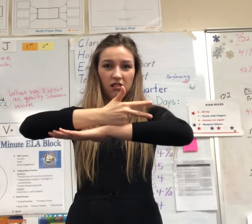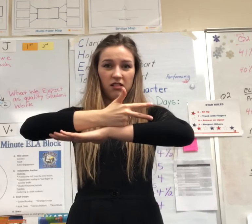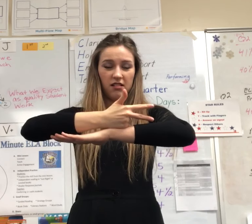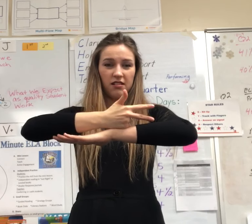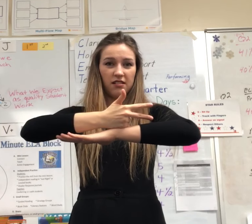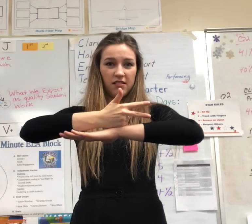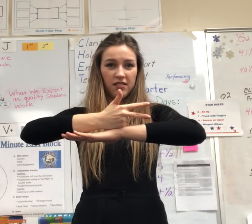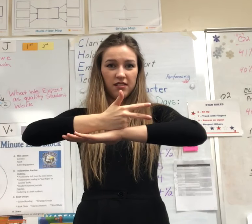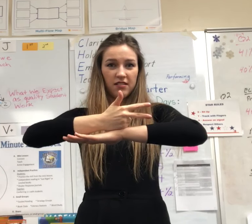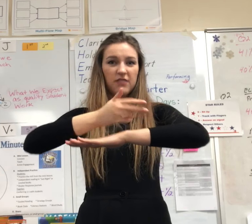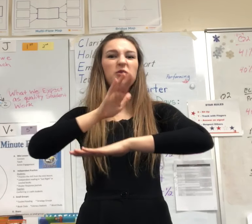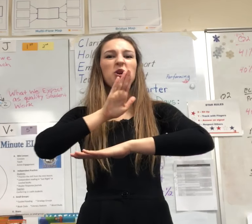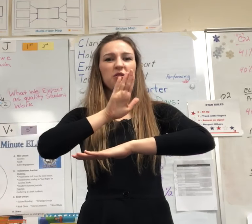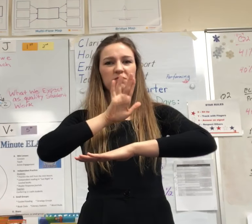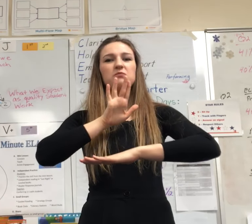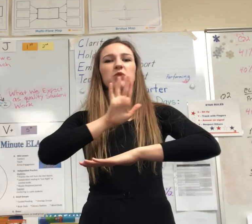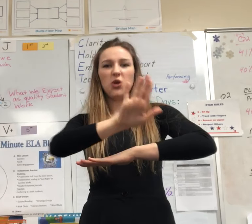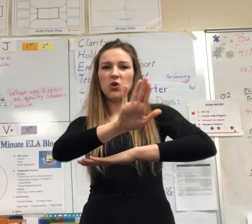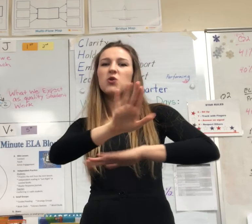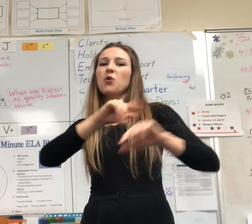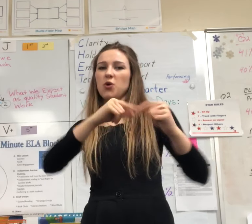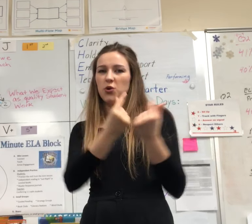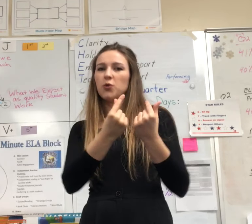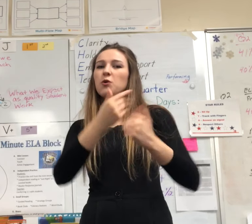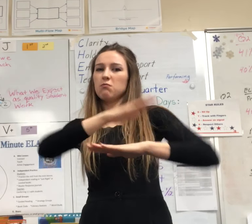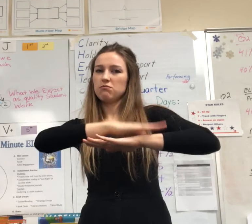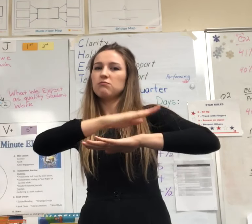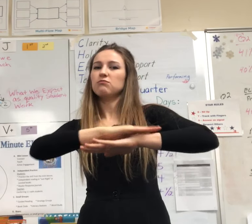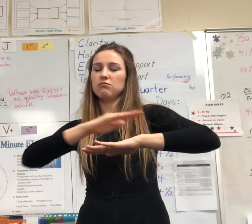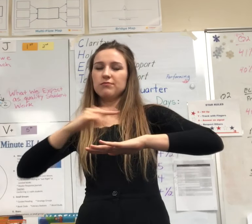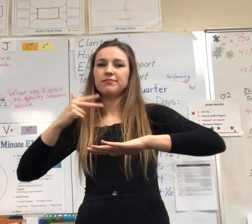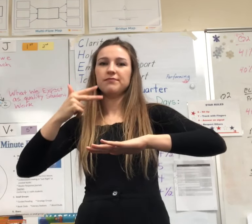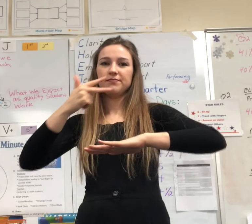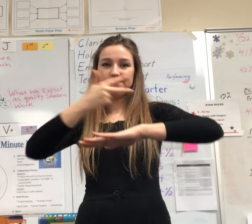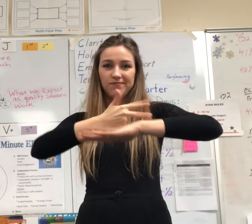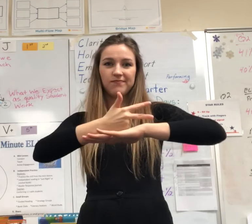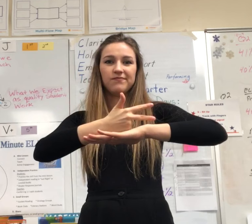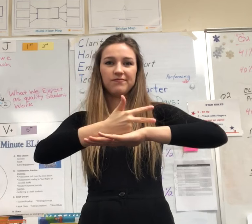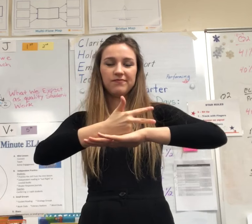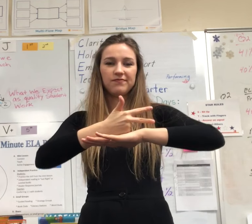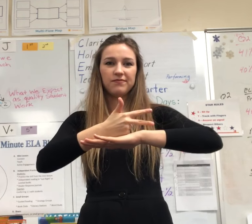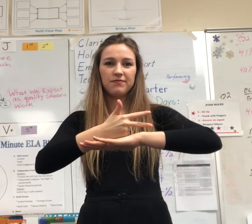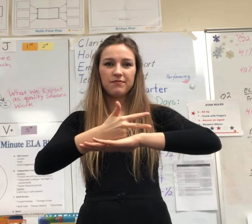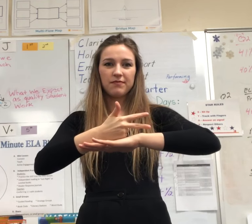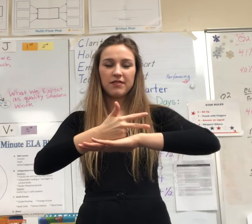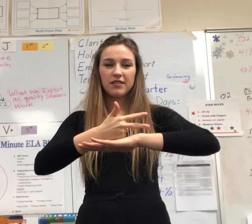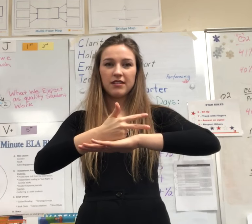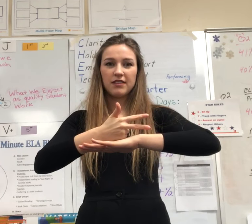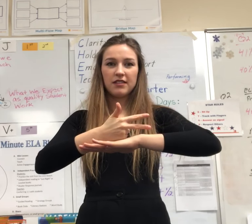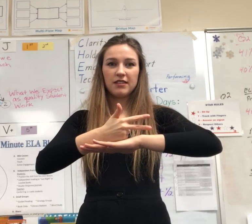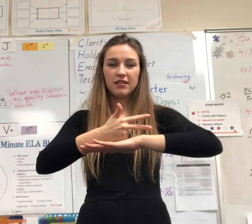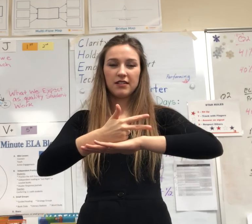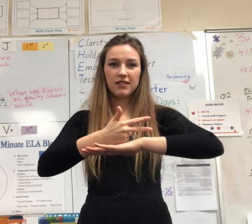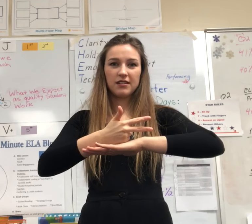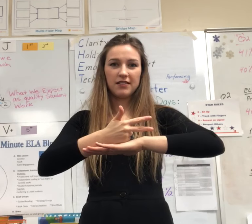to your group by the teacher. Then set up the workspace just